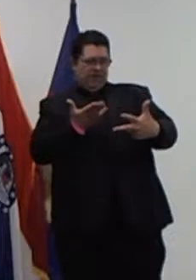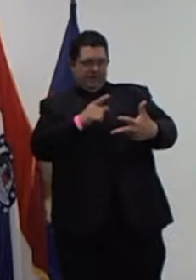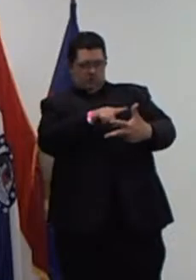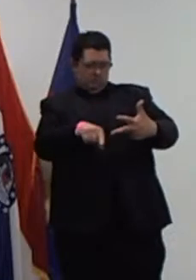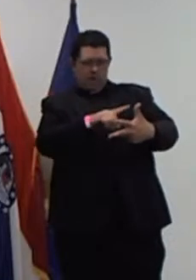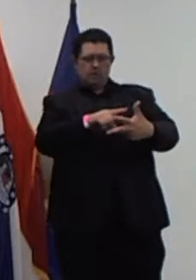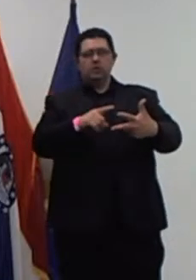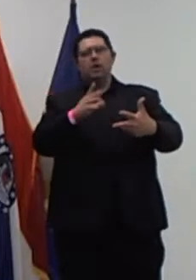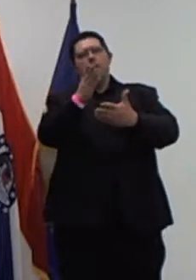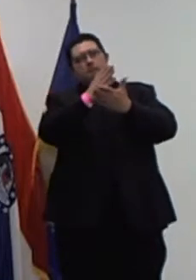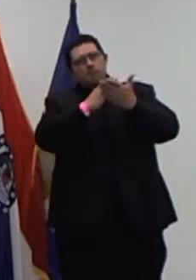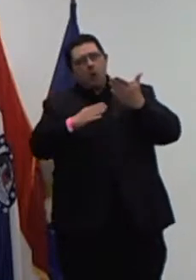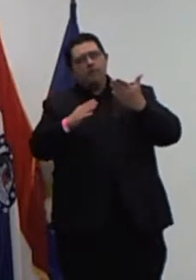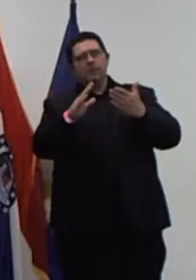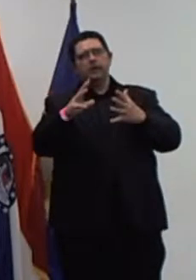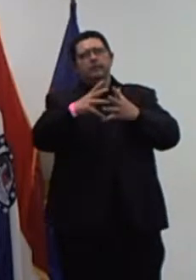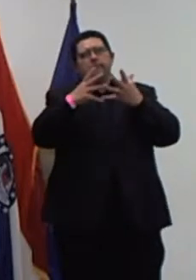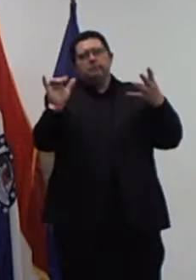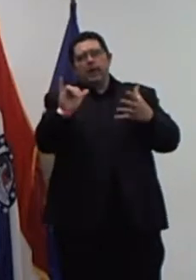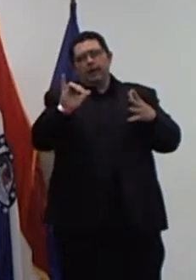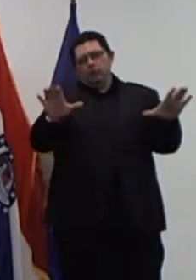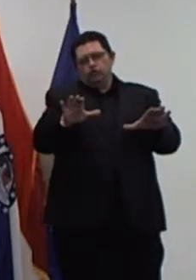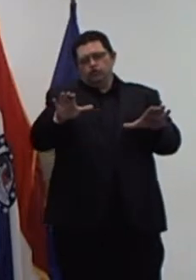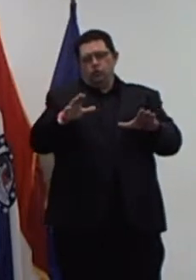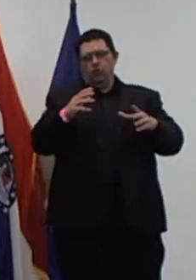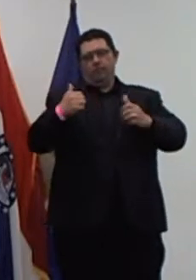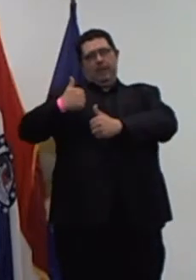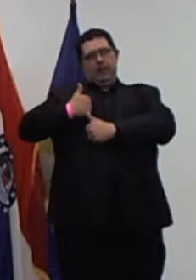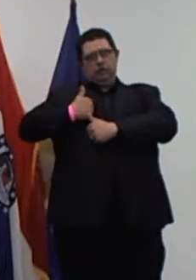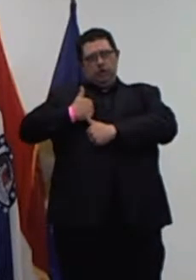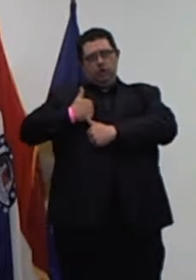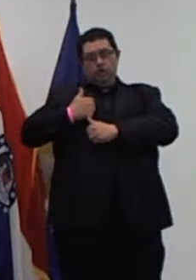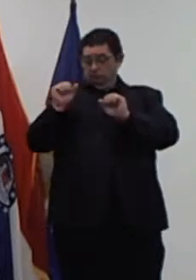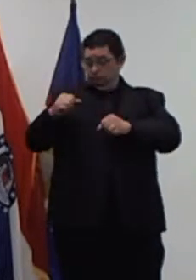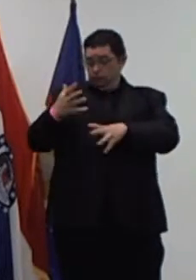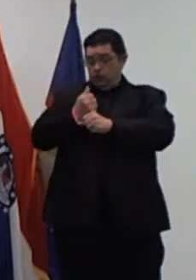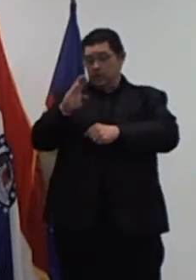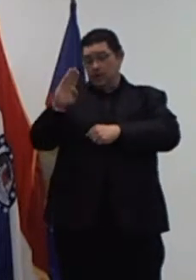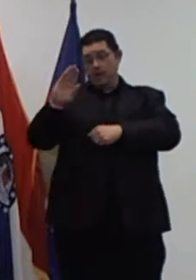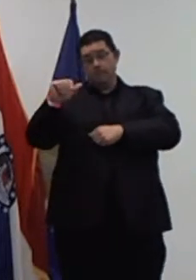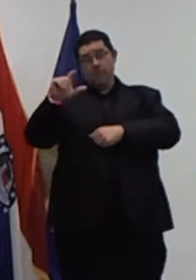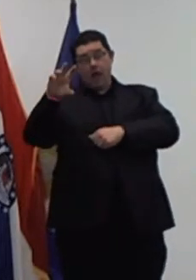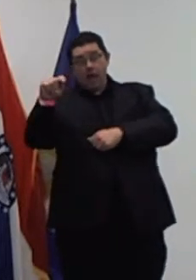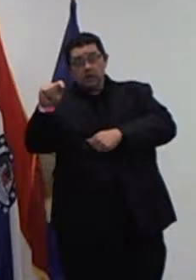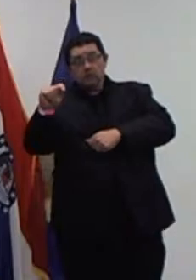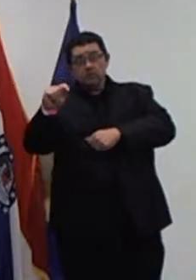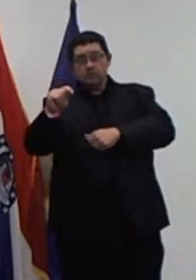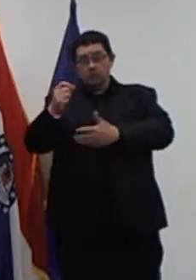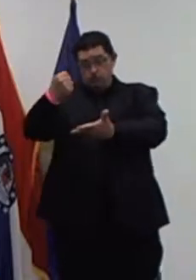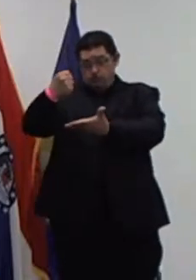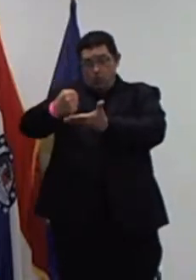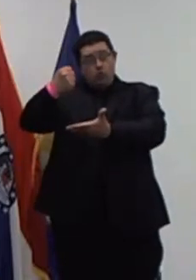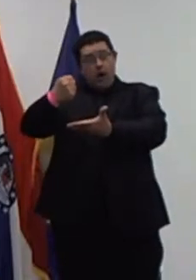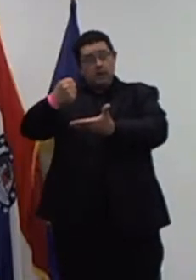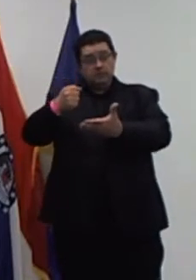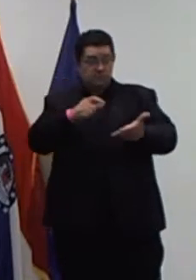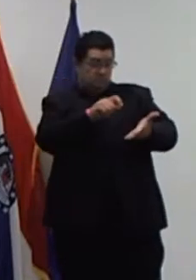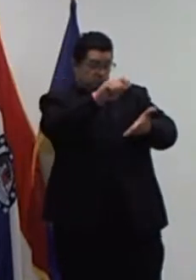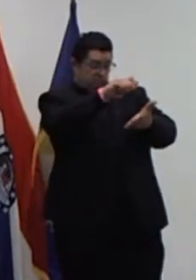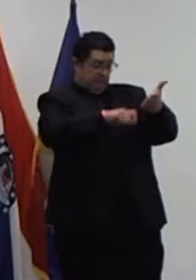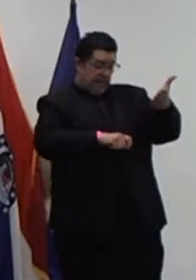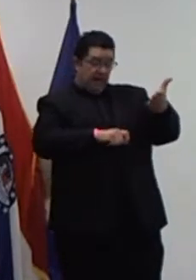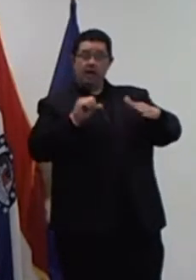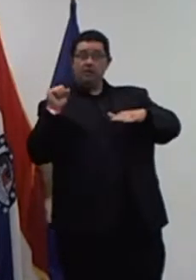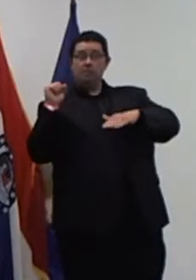you actually, part of it would be much like we do the military. You would be able to get a ballot, you'd have to have it notarized, and you'd be able to mail that in. If